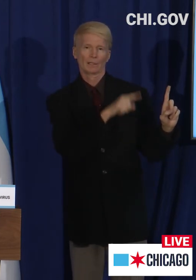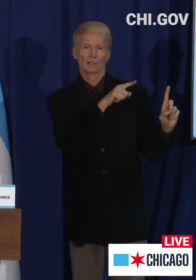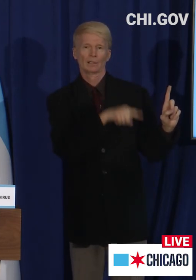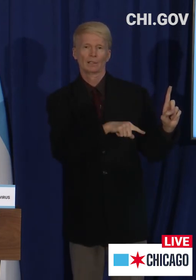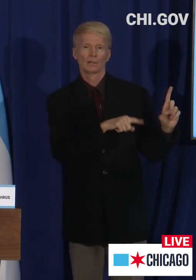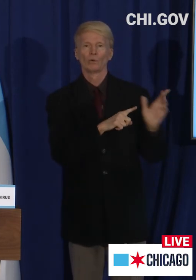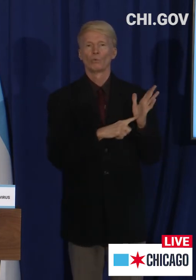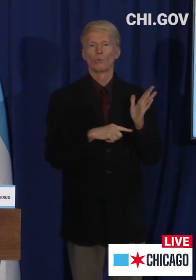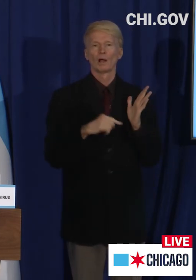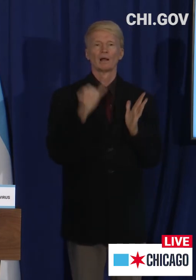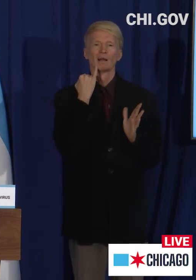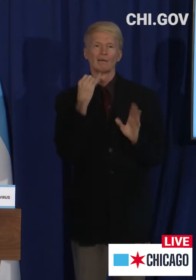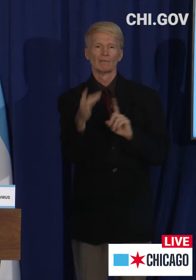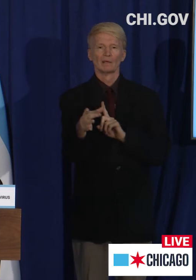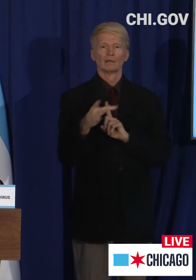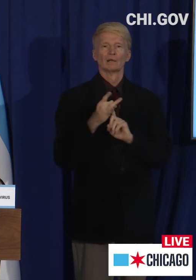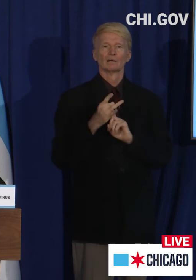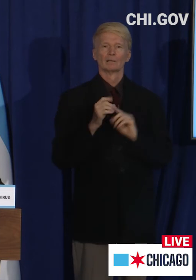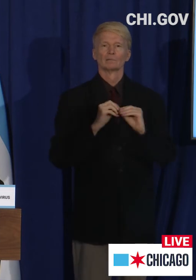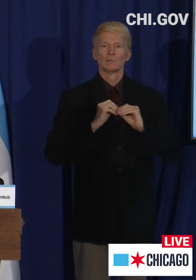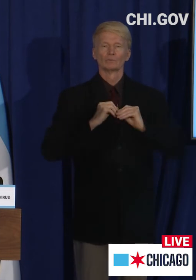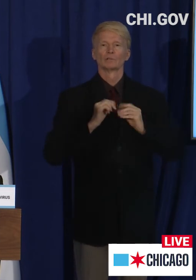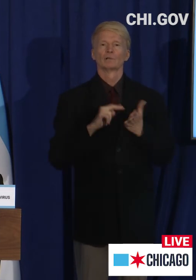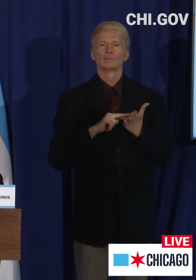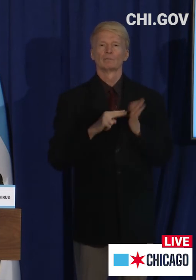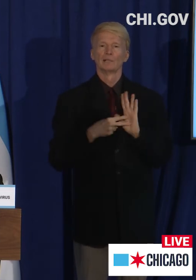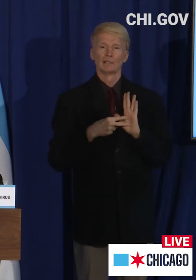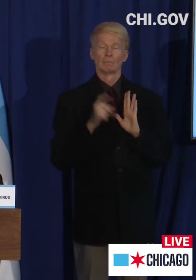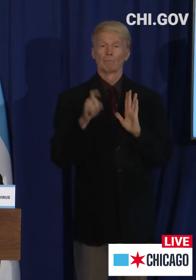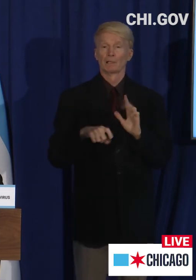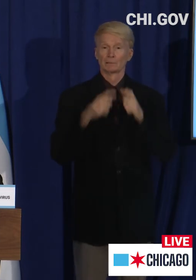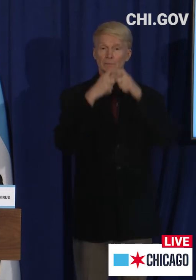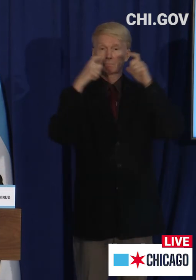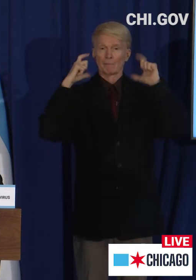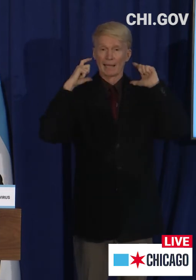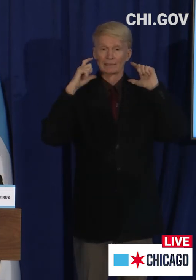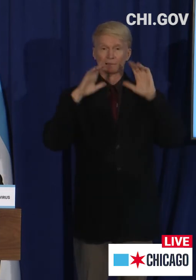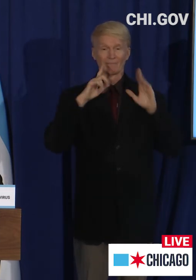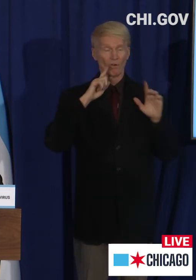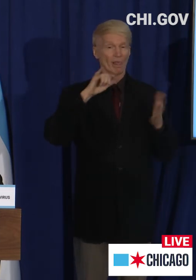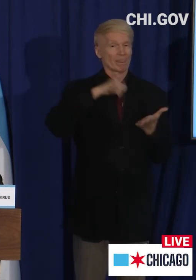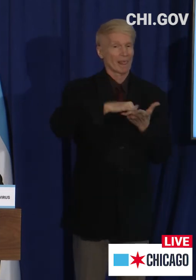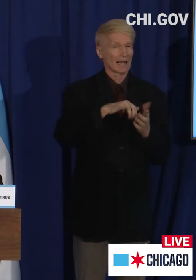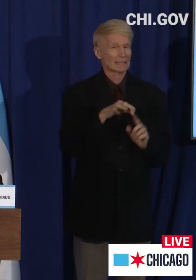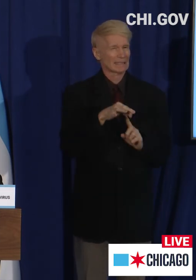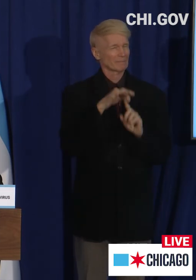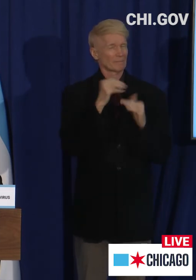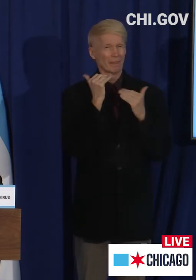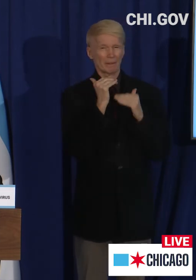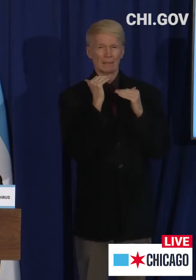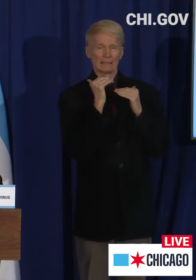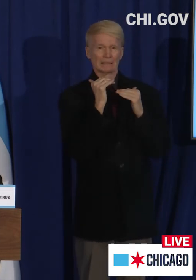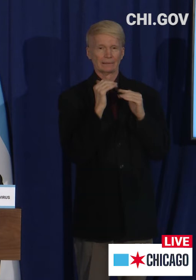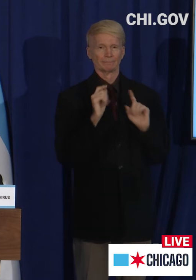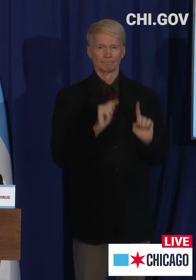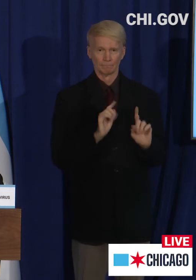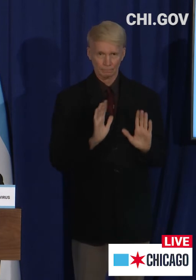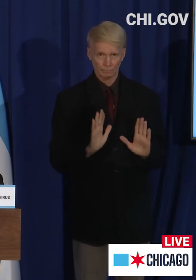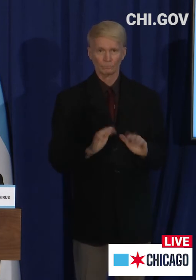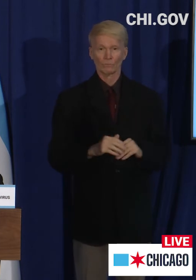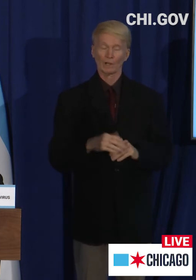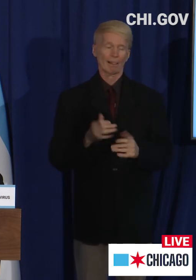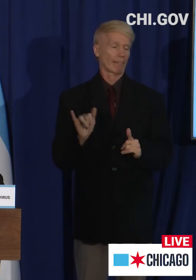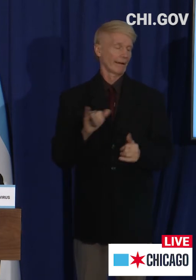what an exposure looks like versus sort of what is a mask required. So my main message is that police